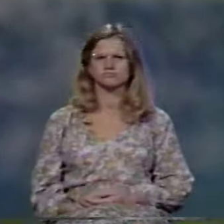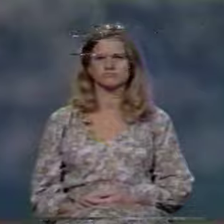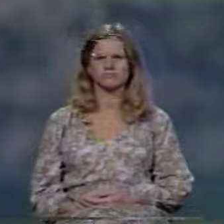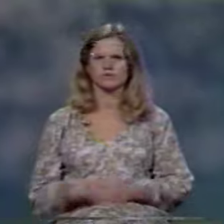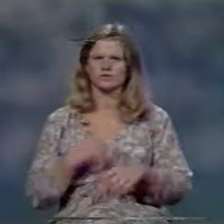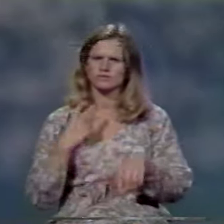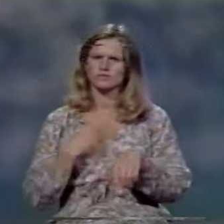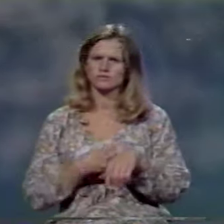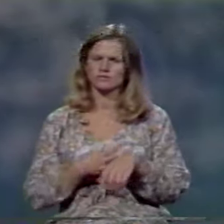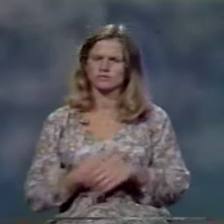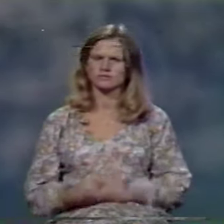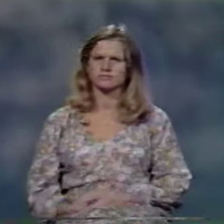Hard.